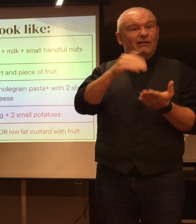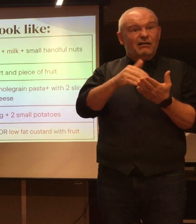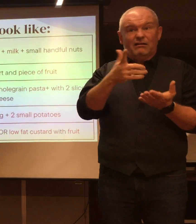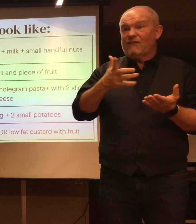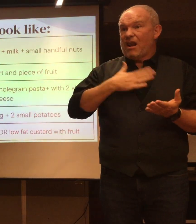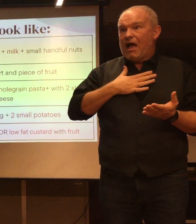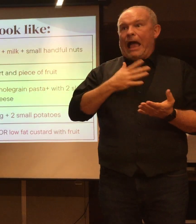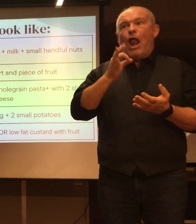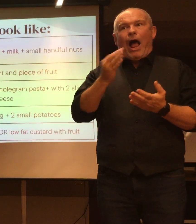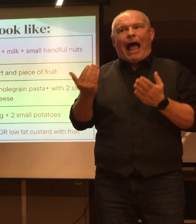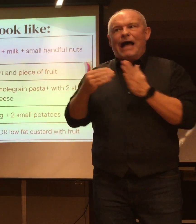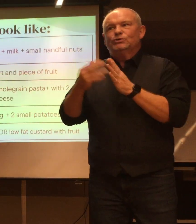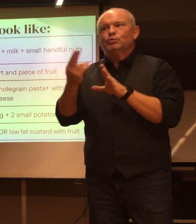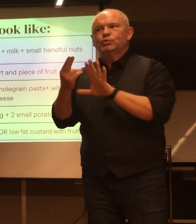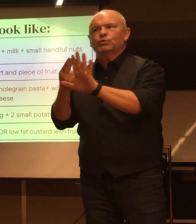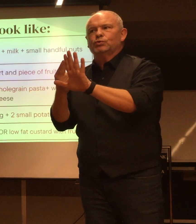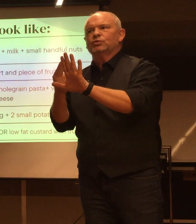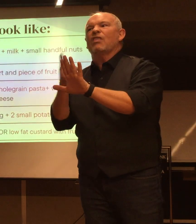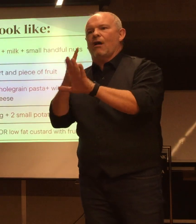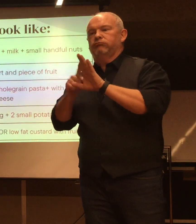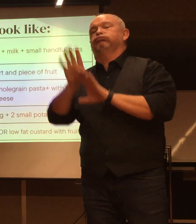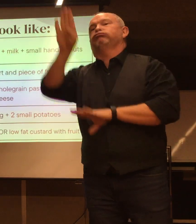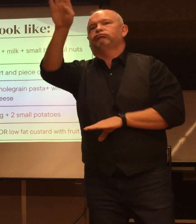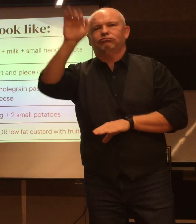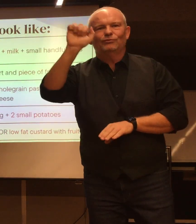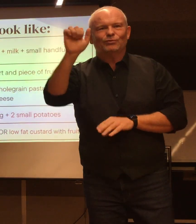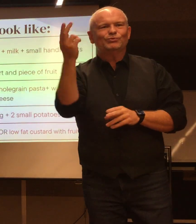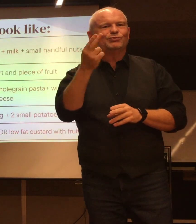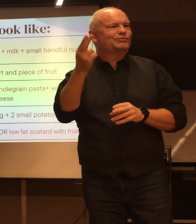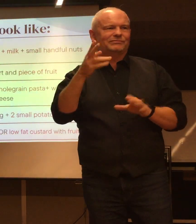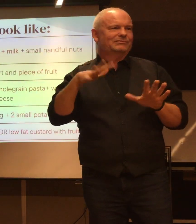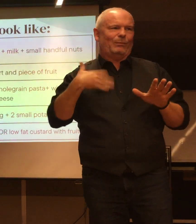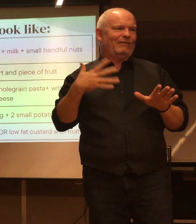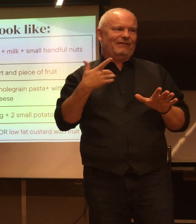sugar in there, because that can spike the blood sugar as well.